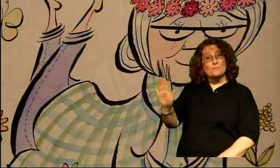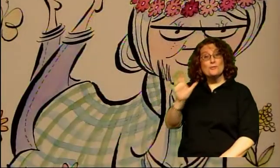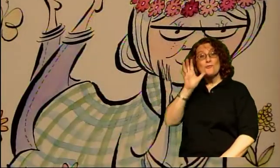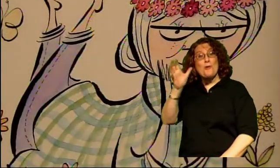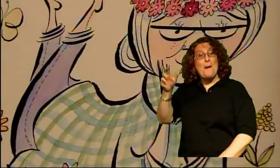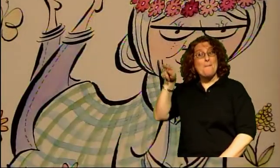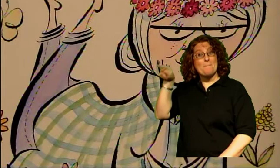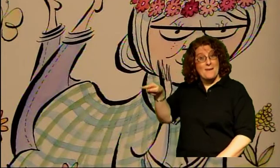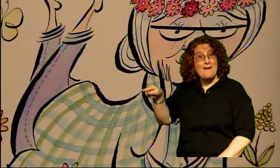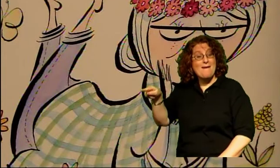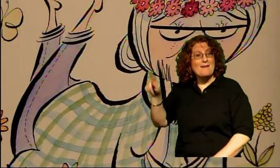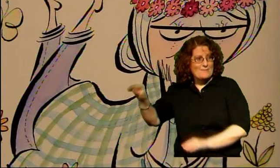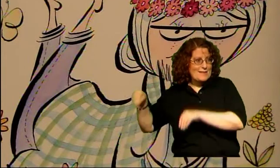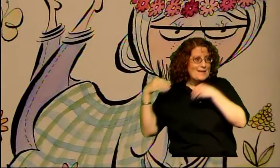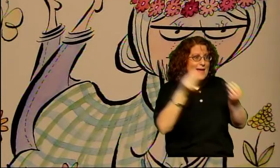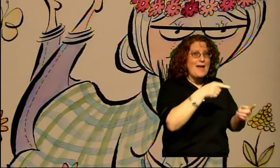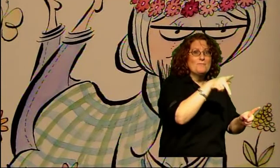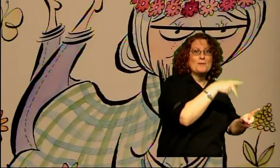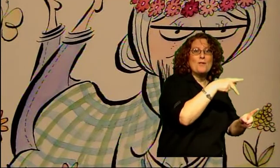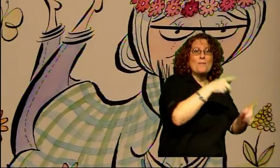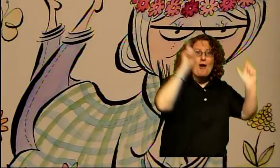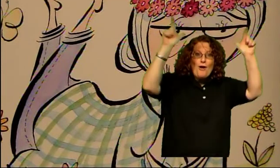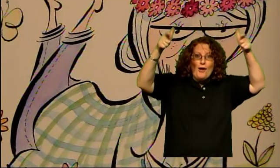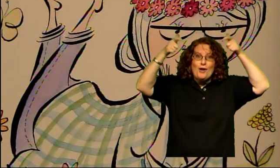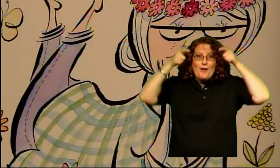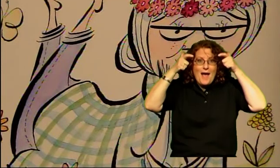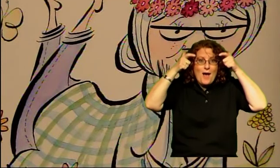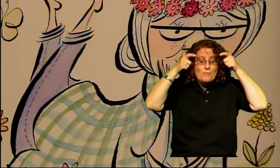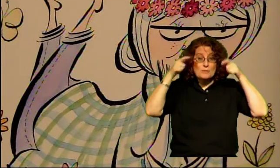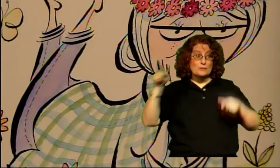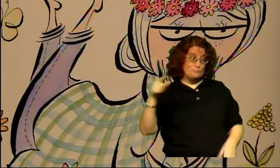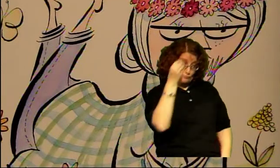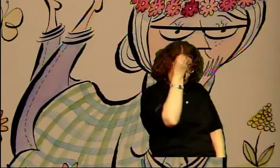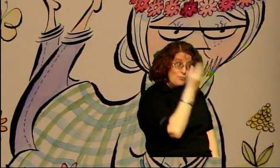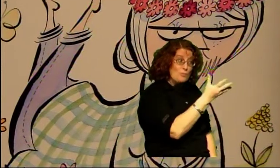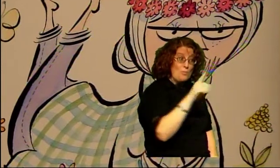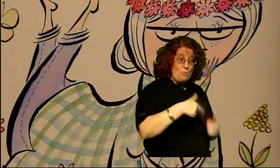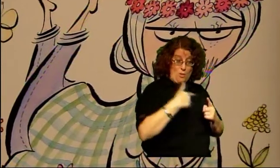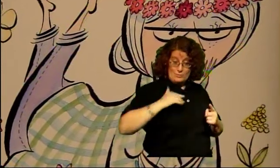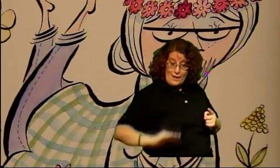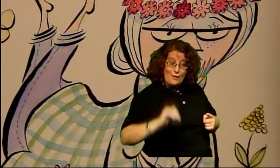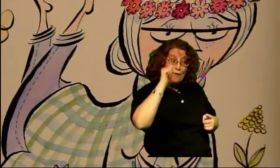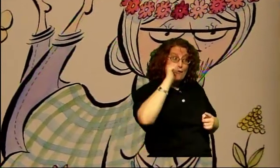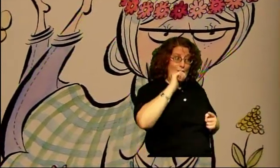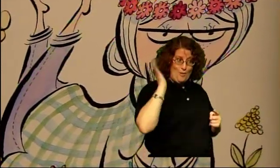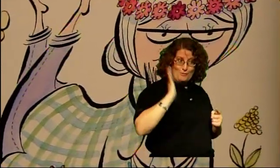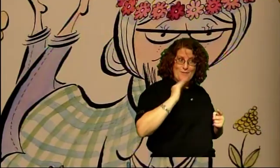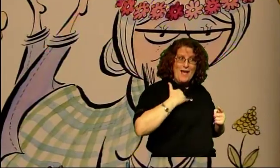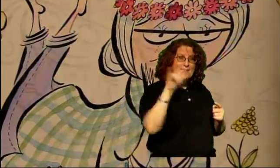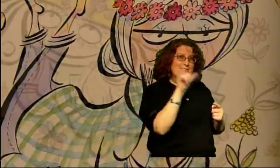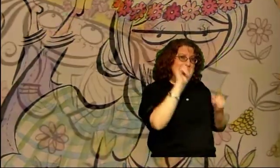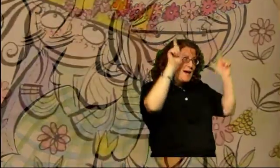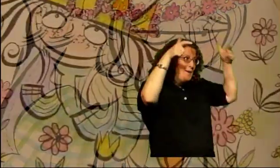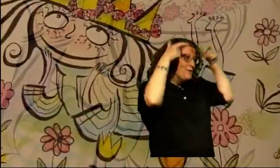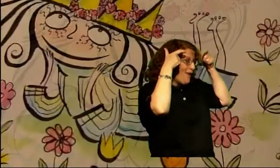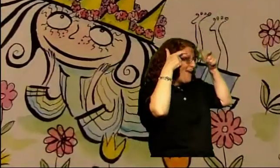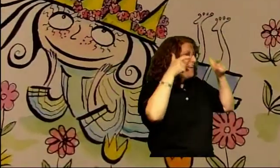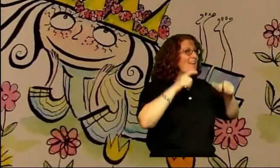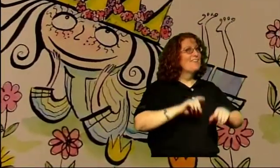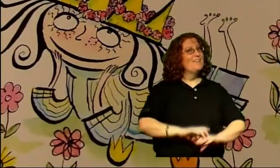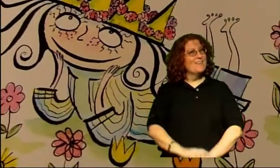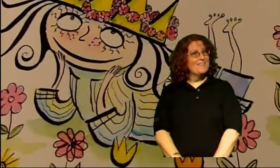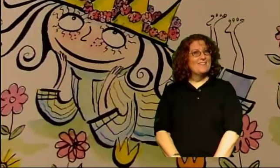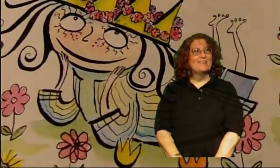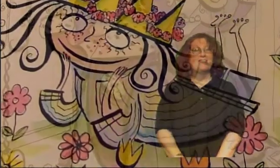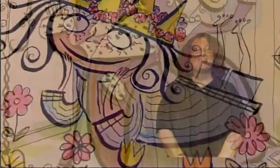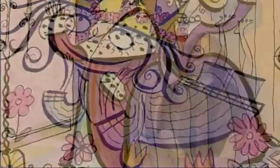Her grandmother even gave her a princess crown. "This is just like the crown I used to wear when I was a girl," she